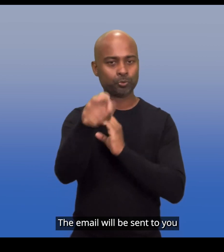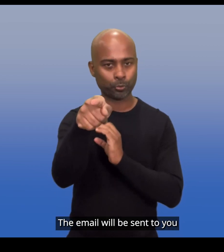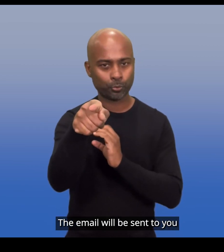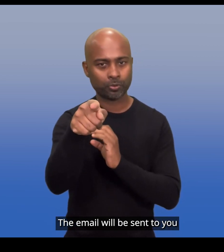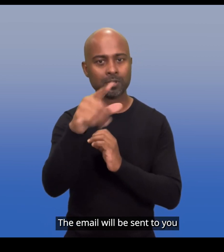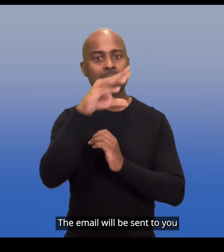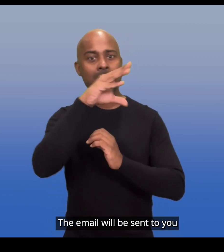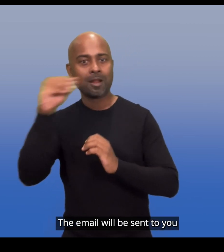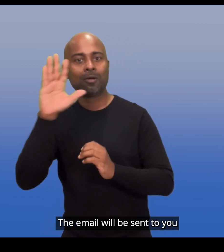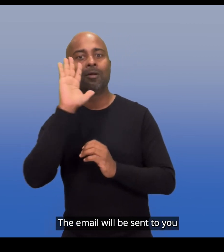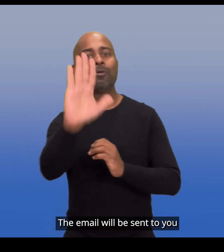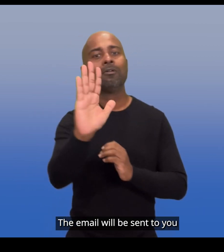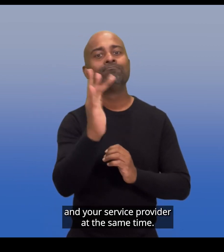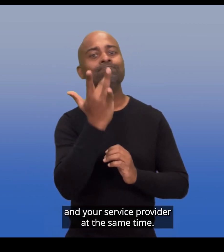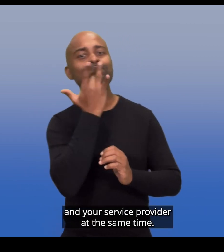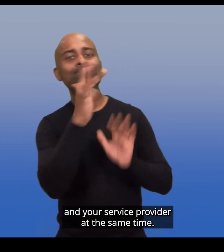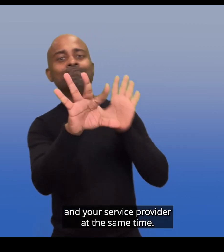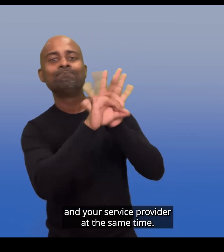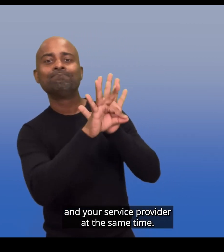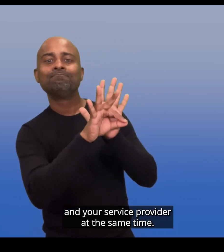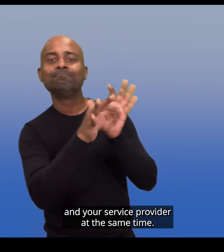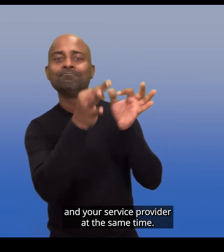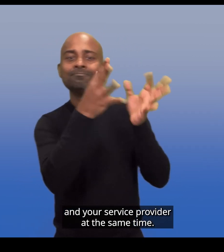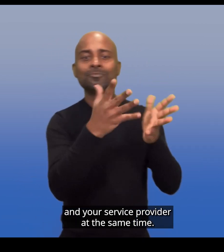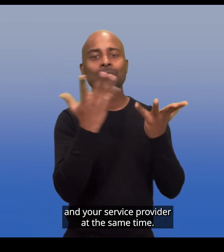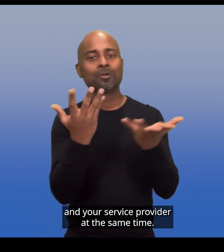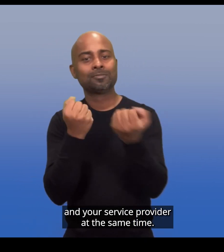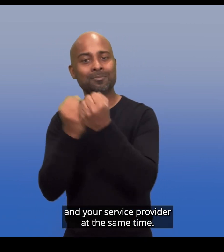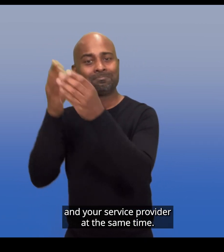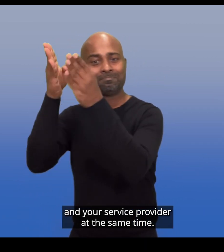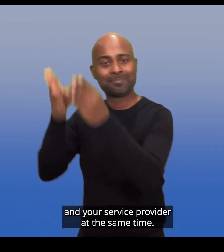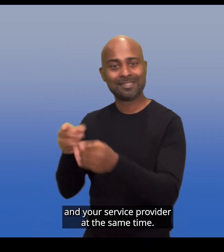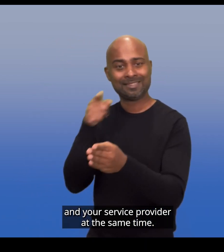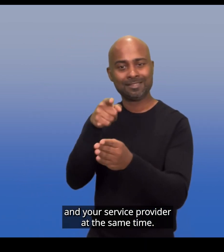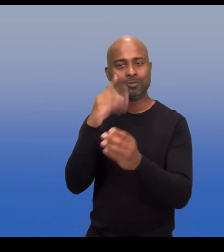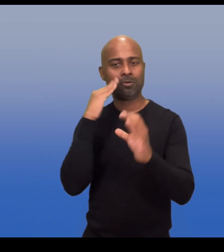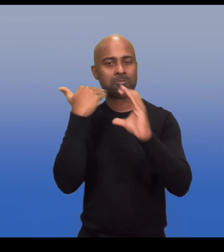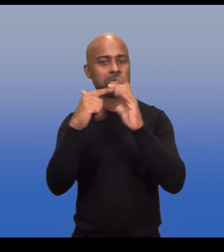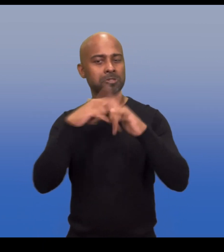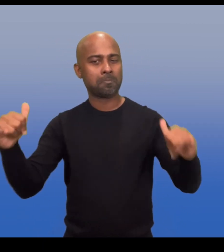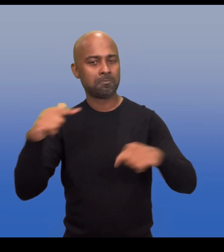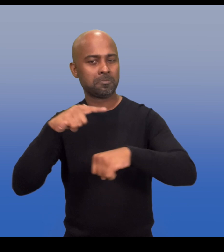The email will be sent to you and your service provider at the same time.